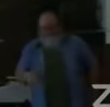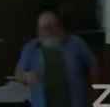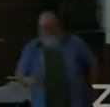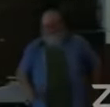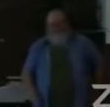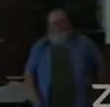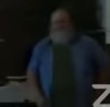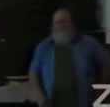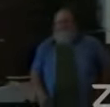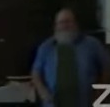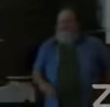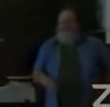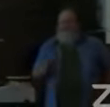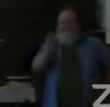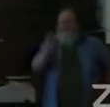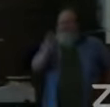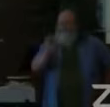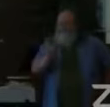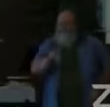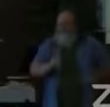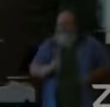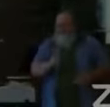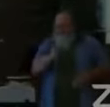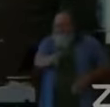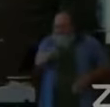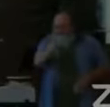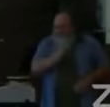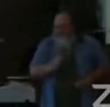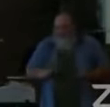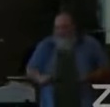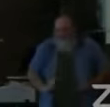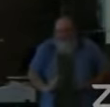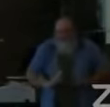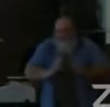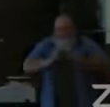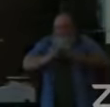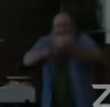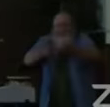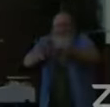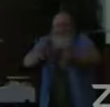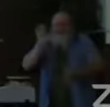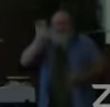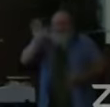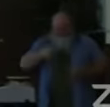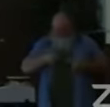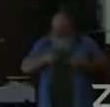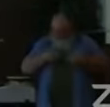And if God poured his love into your heart, you should have hope.